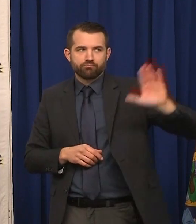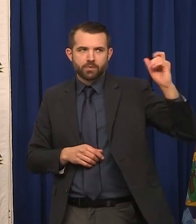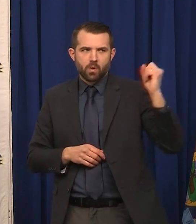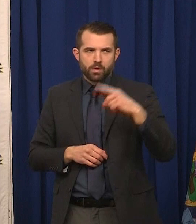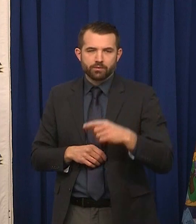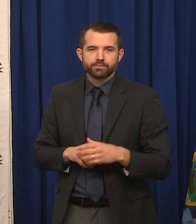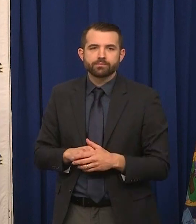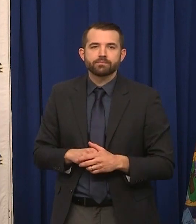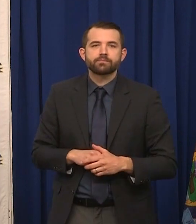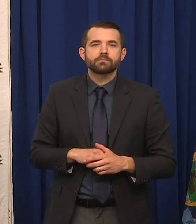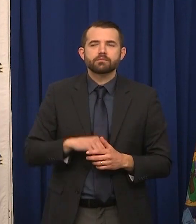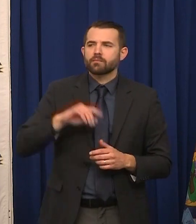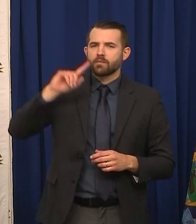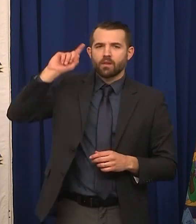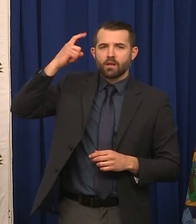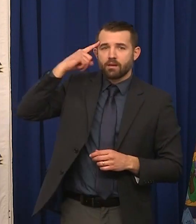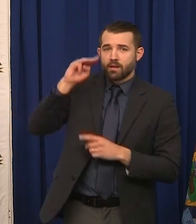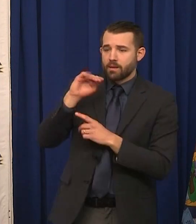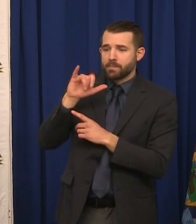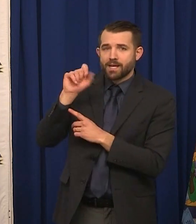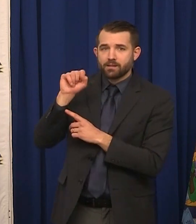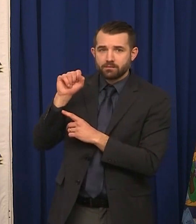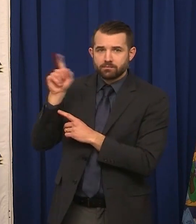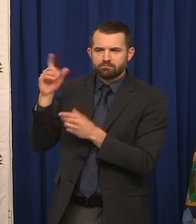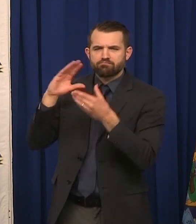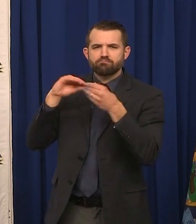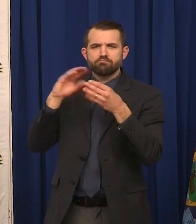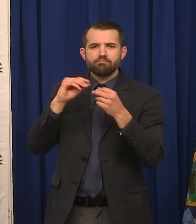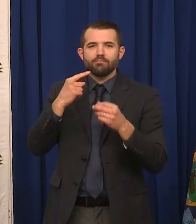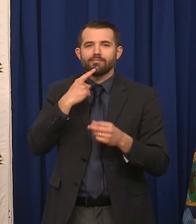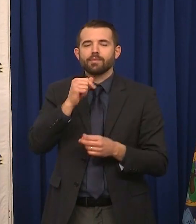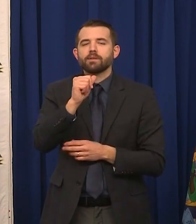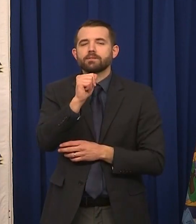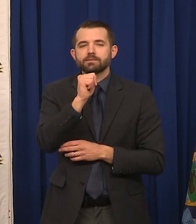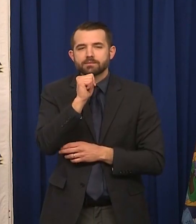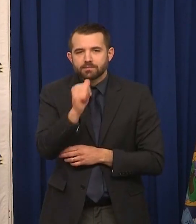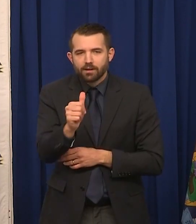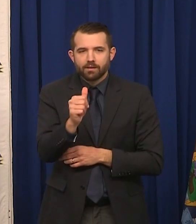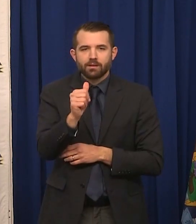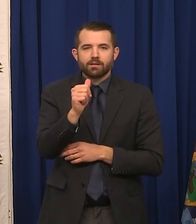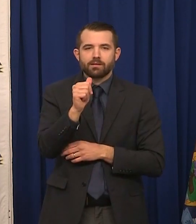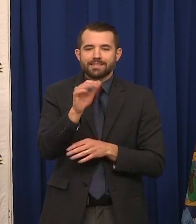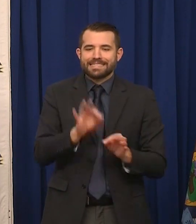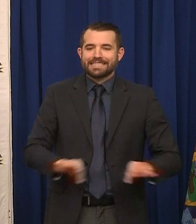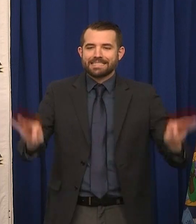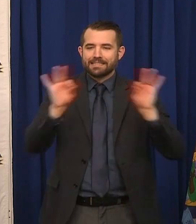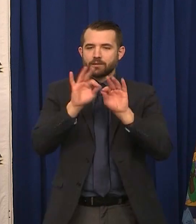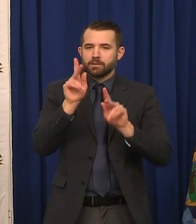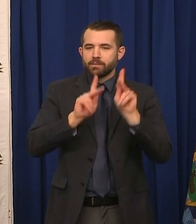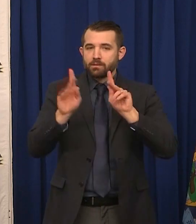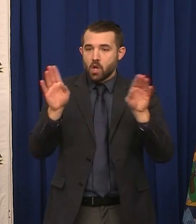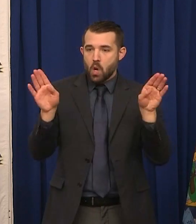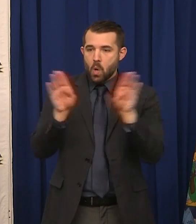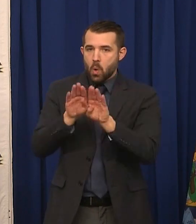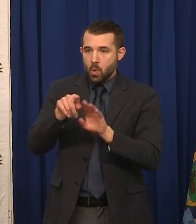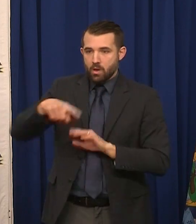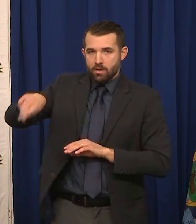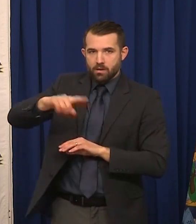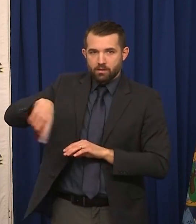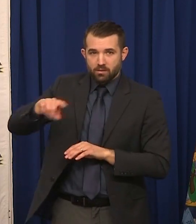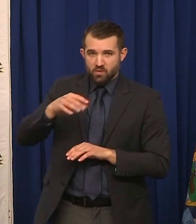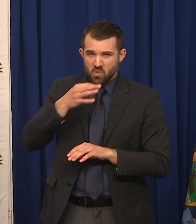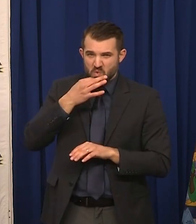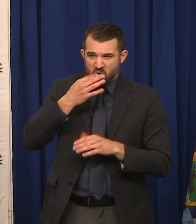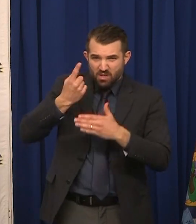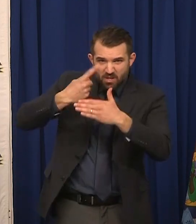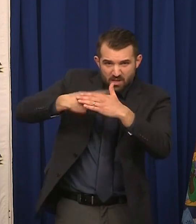at about April 8th, and that's close to a week. Has there been any conversation between you and Mills about maybe further extending that deadline, and what's your recommendation